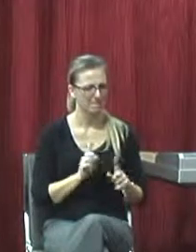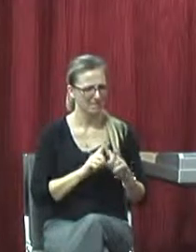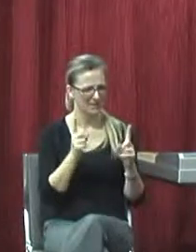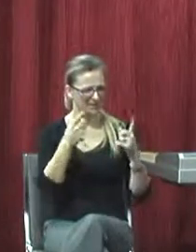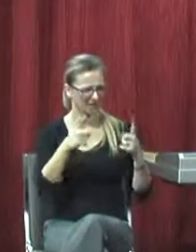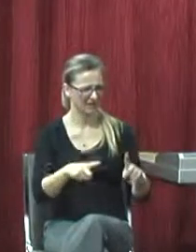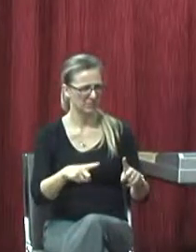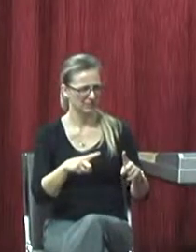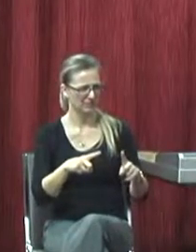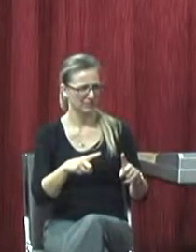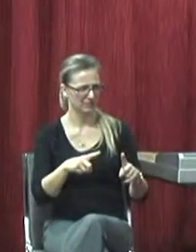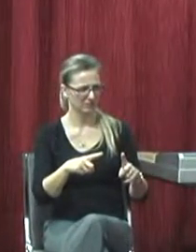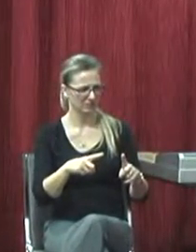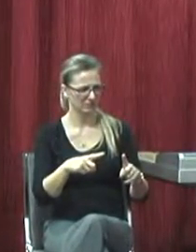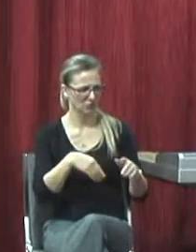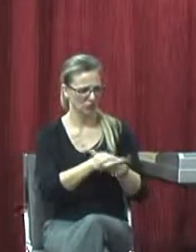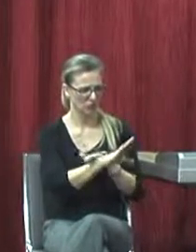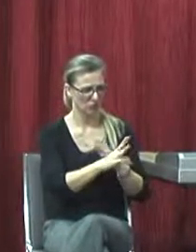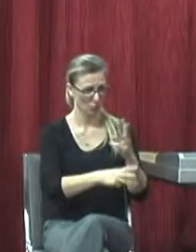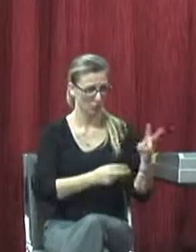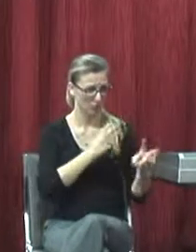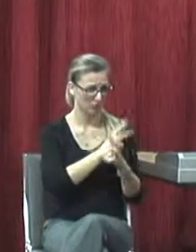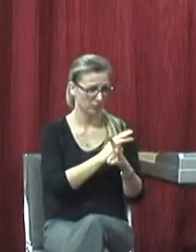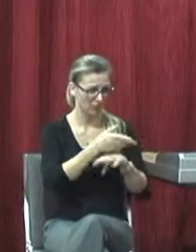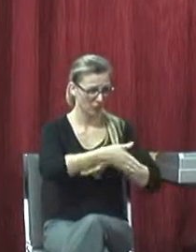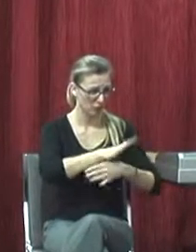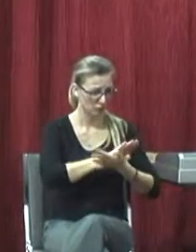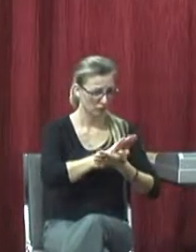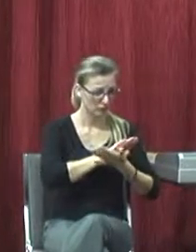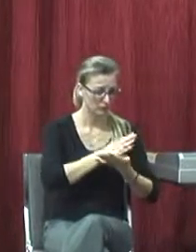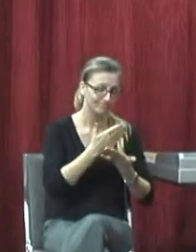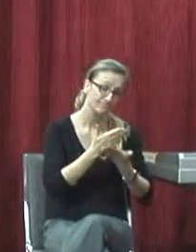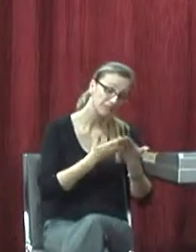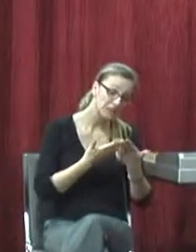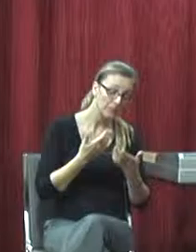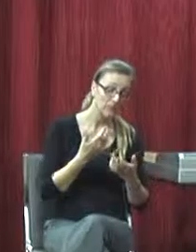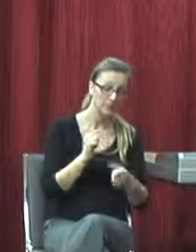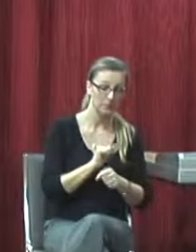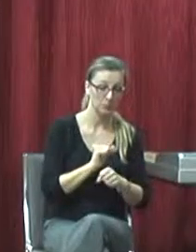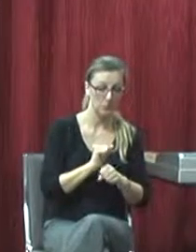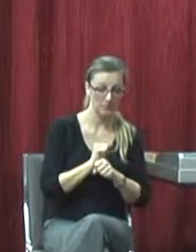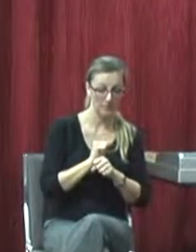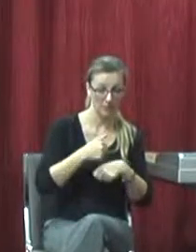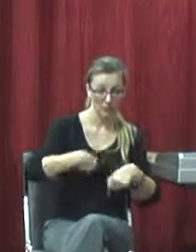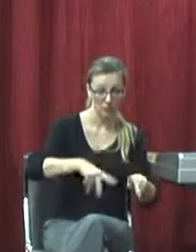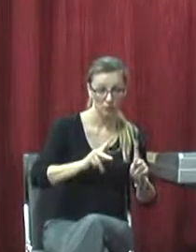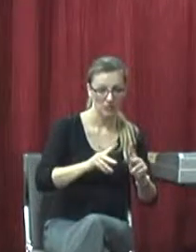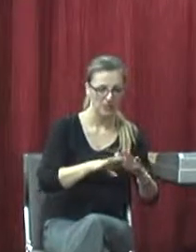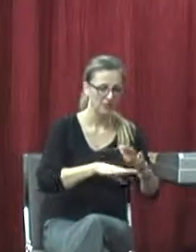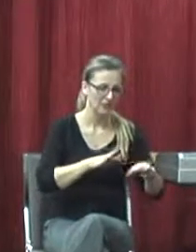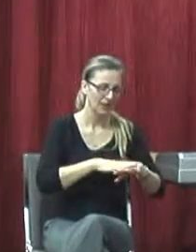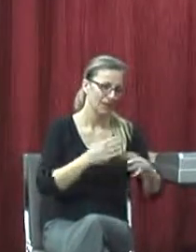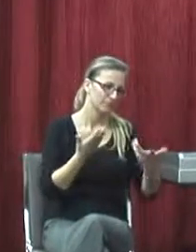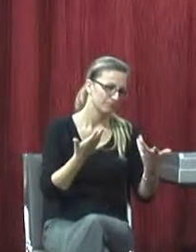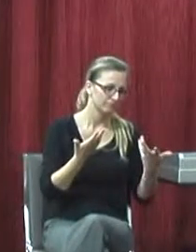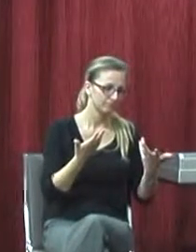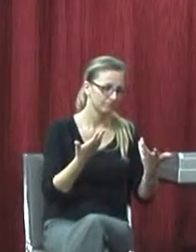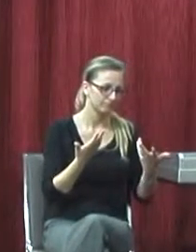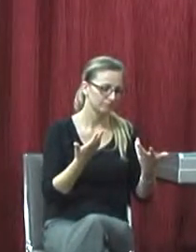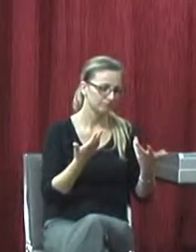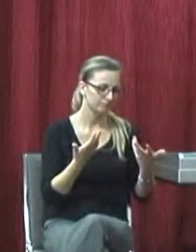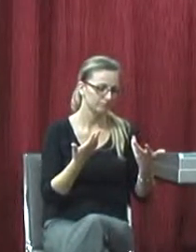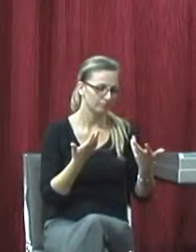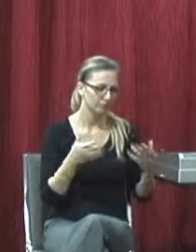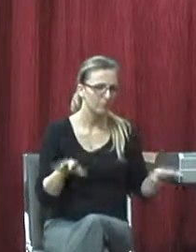when you get out in the world? Now, there are some employment opportunities that are based on performance, like things you take a civil service test